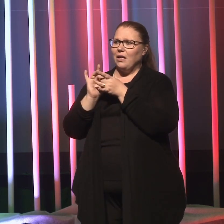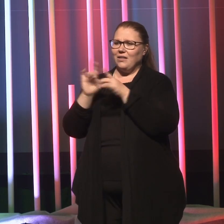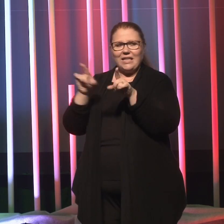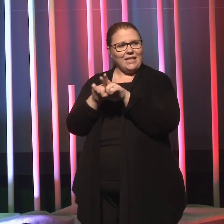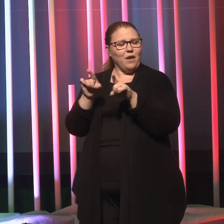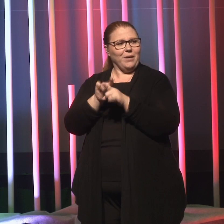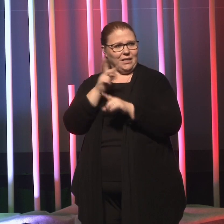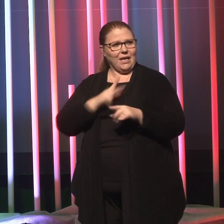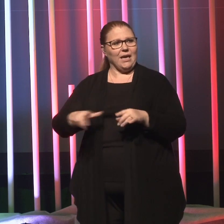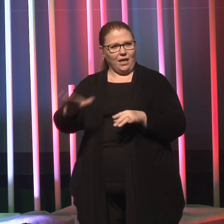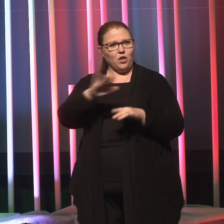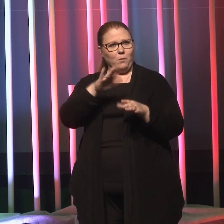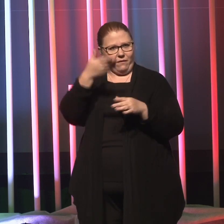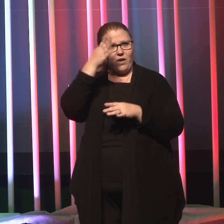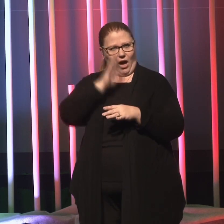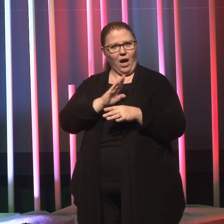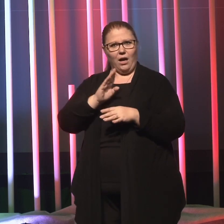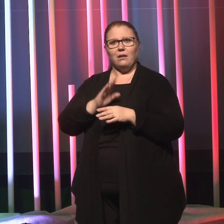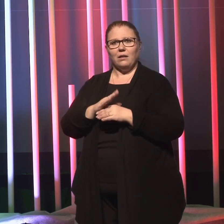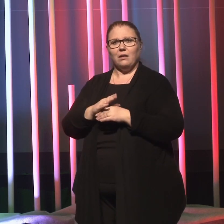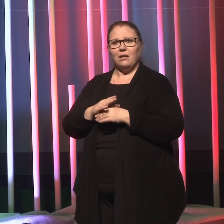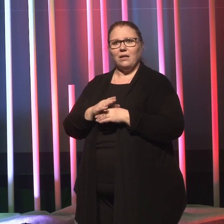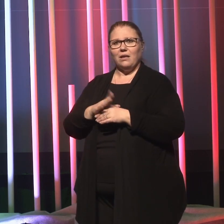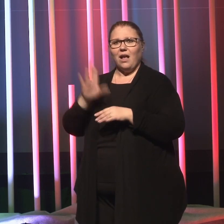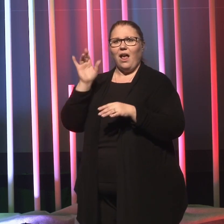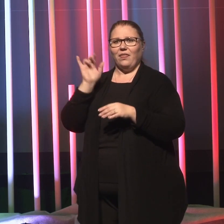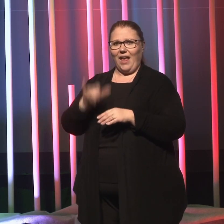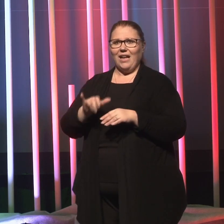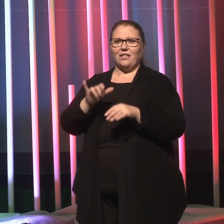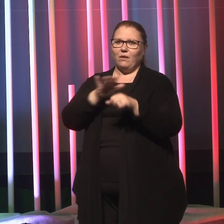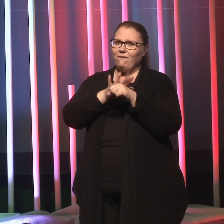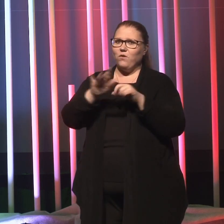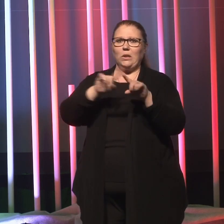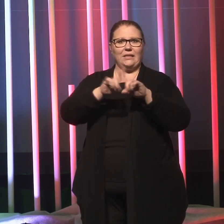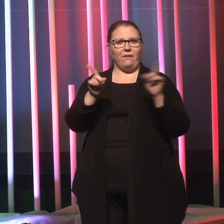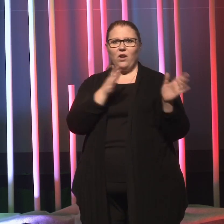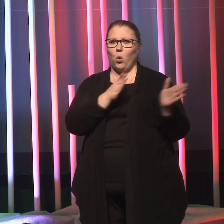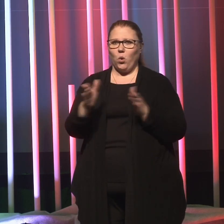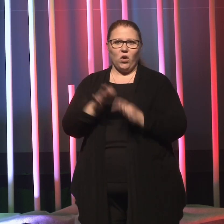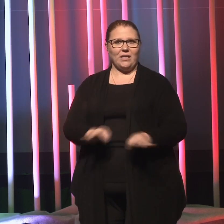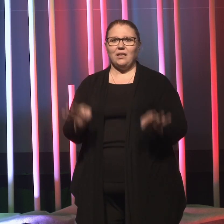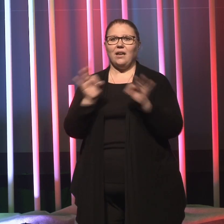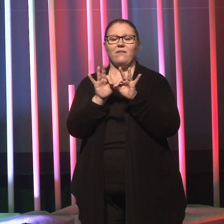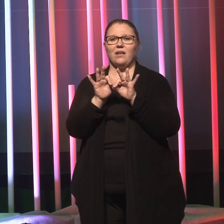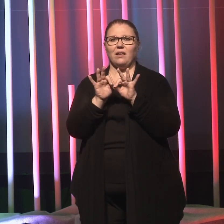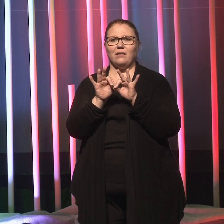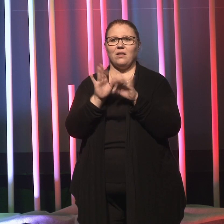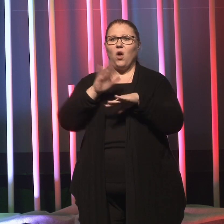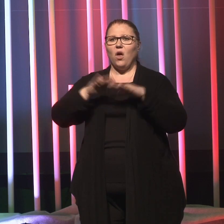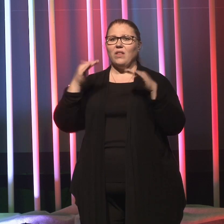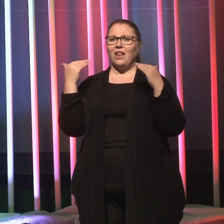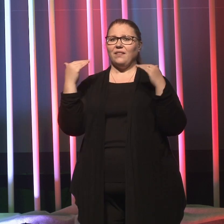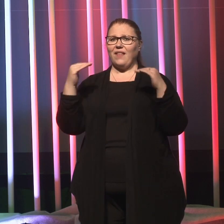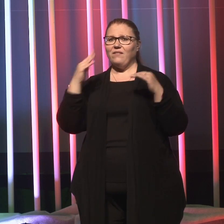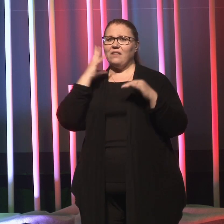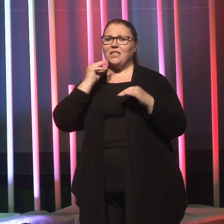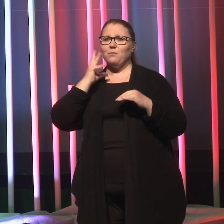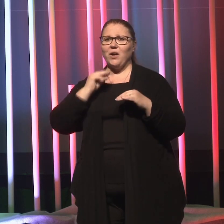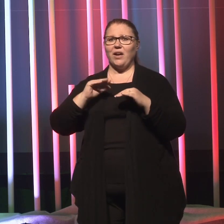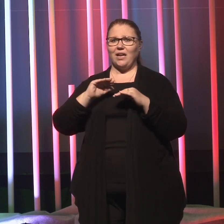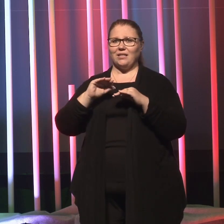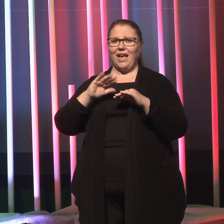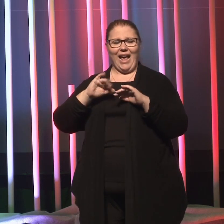or the kingdom of God or the kingdom of heaven, is of an entirely different order and significance. On the level of experience,